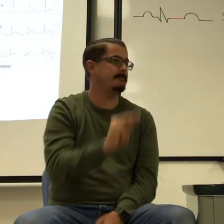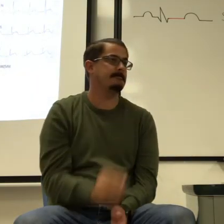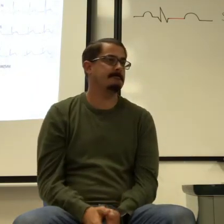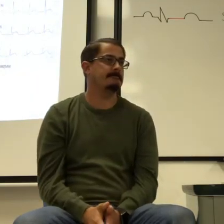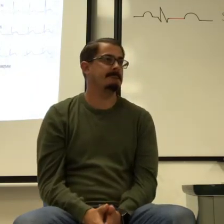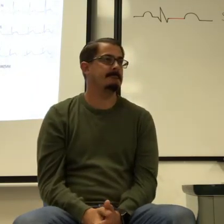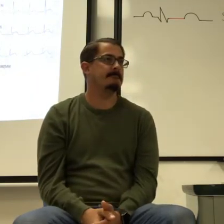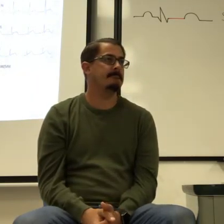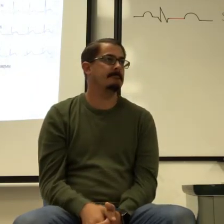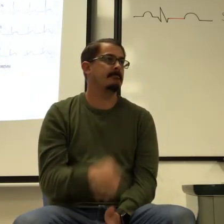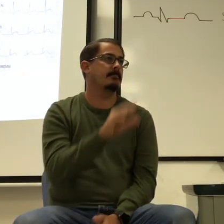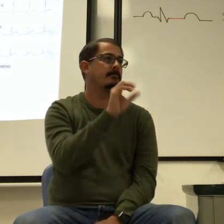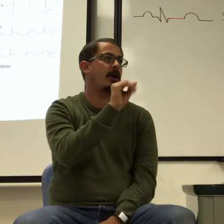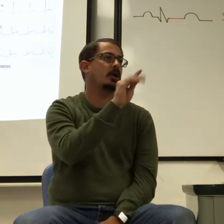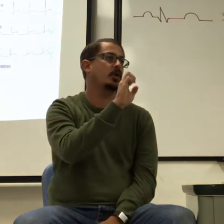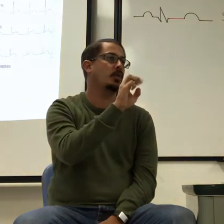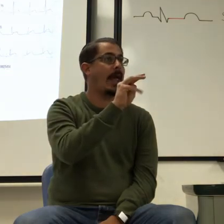Acute MI.